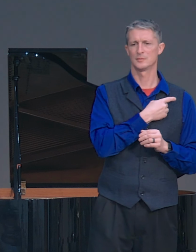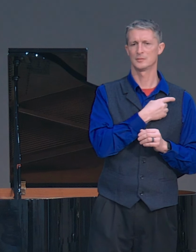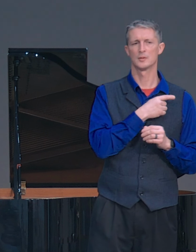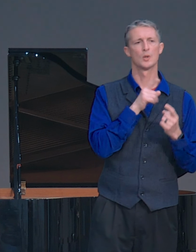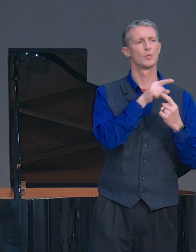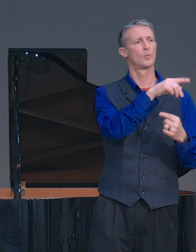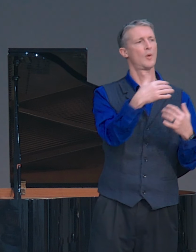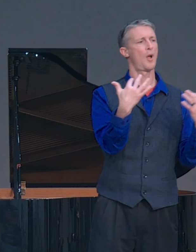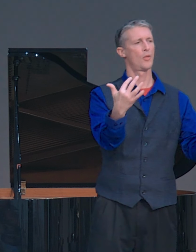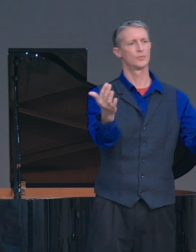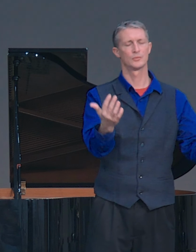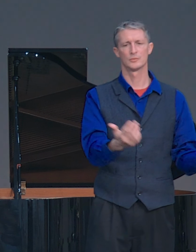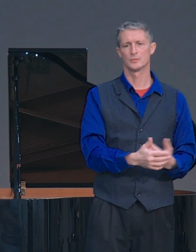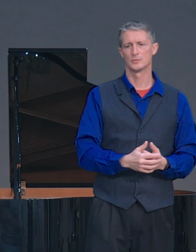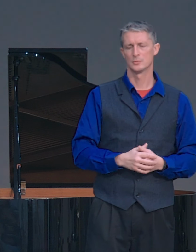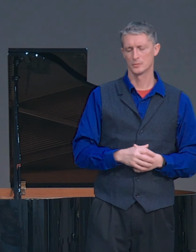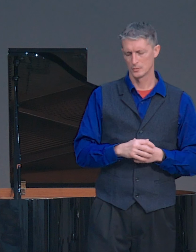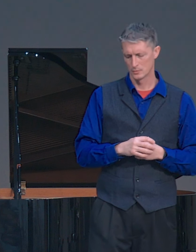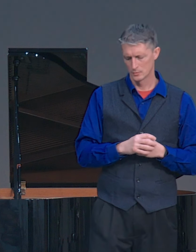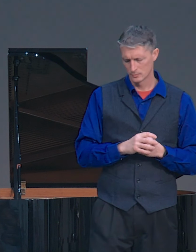You know, when people see that,